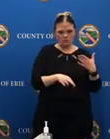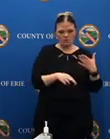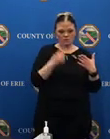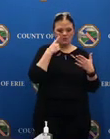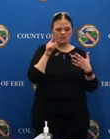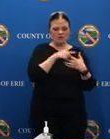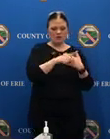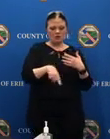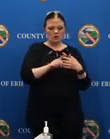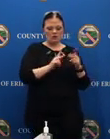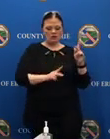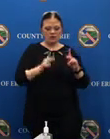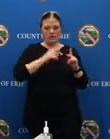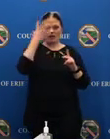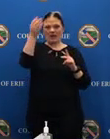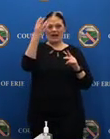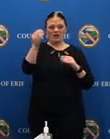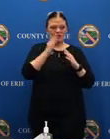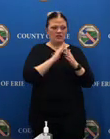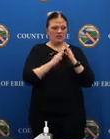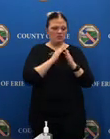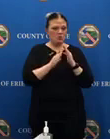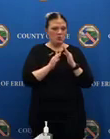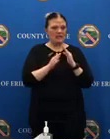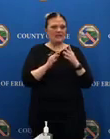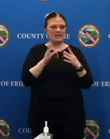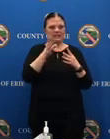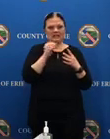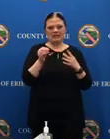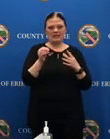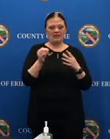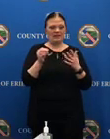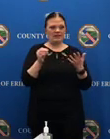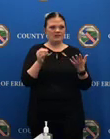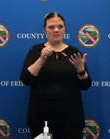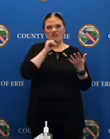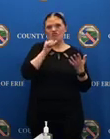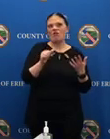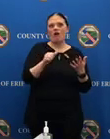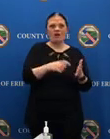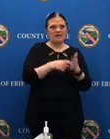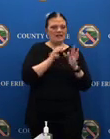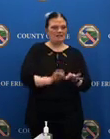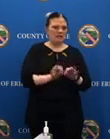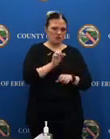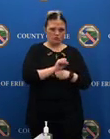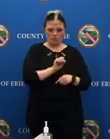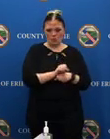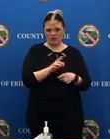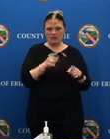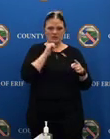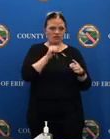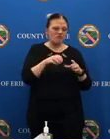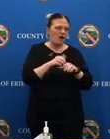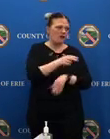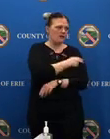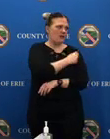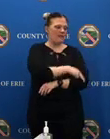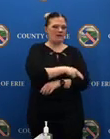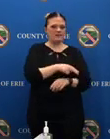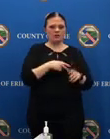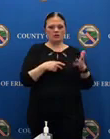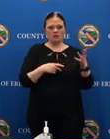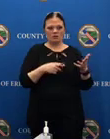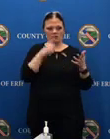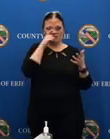those individuals who are out in the community and they're not an essential employee and they're not hospitalized in the